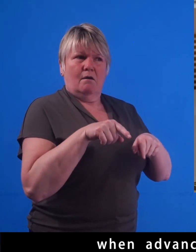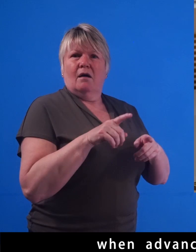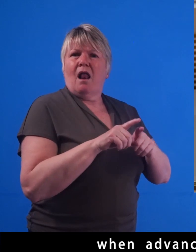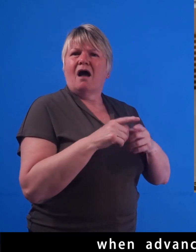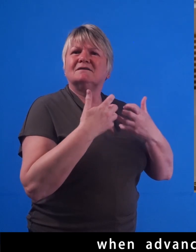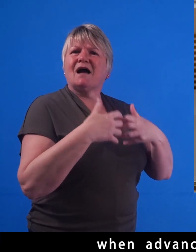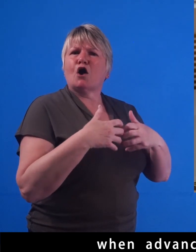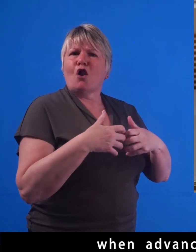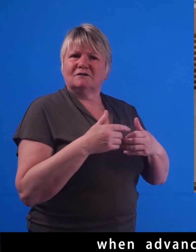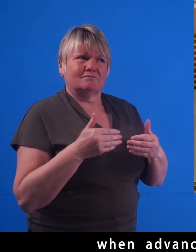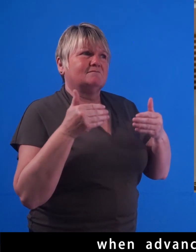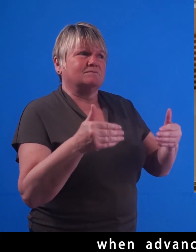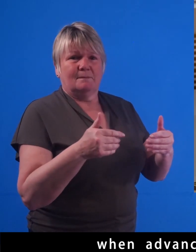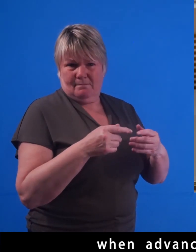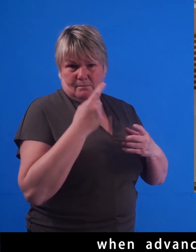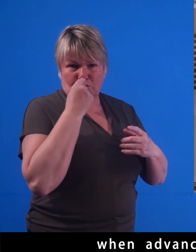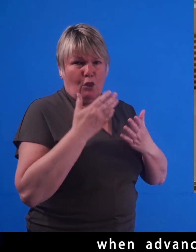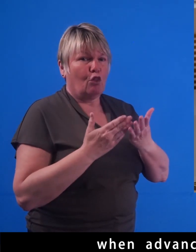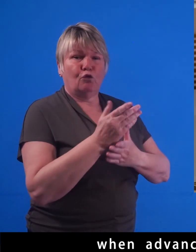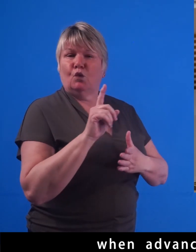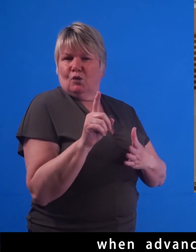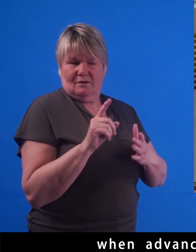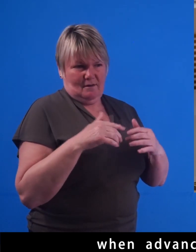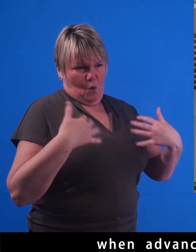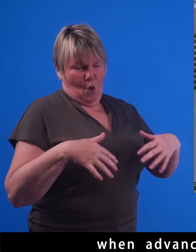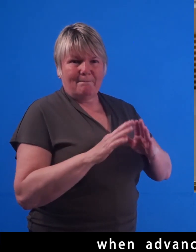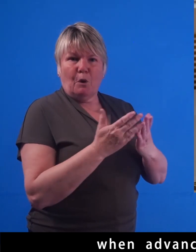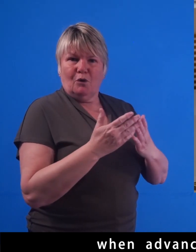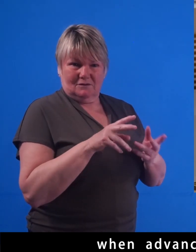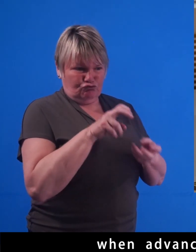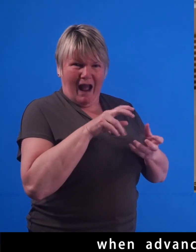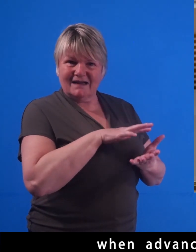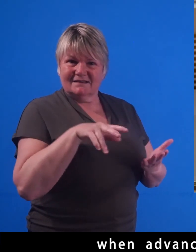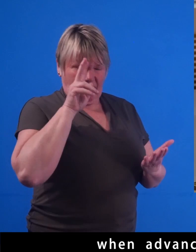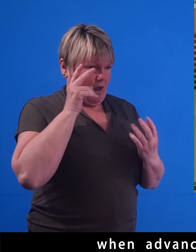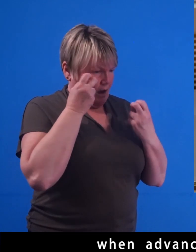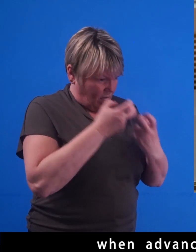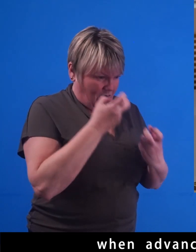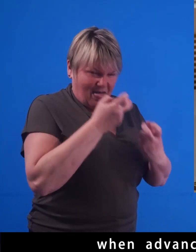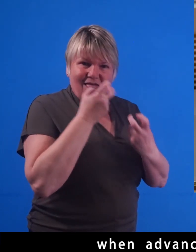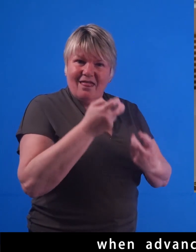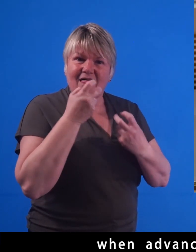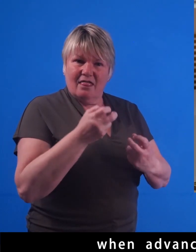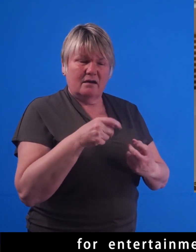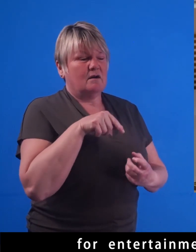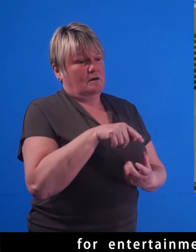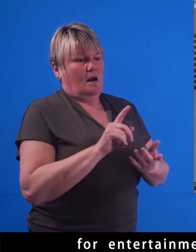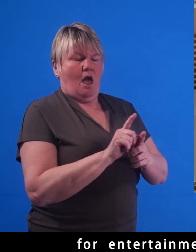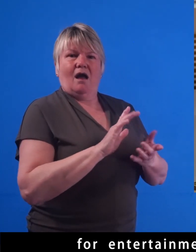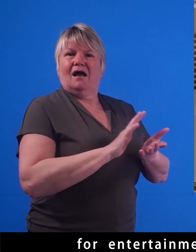when advances in technology made it possible to produce attractive books for entertainment as